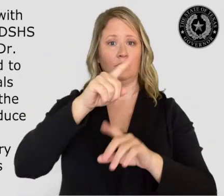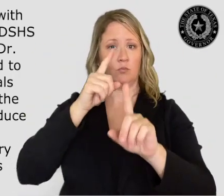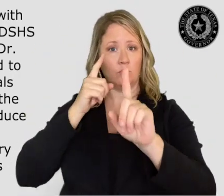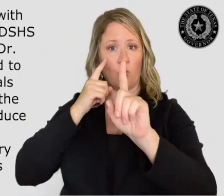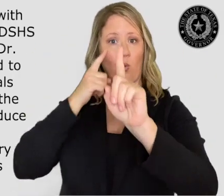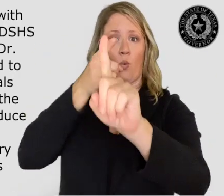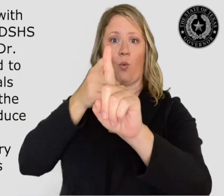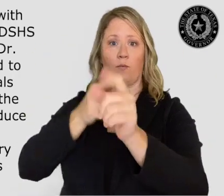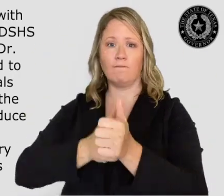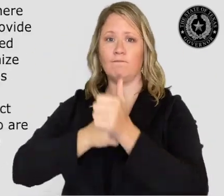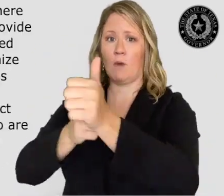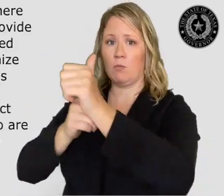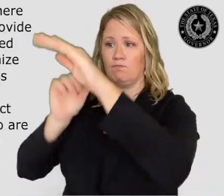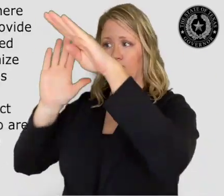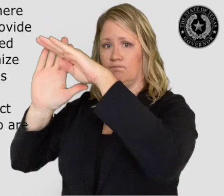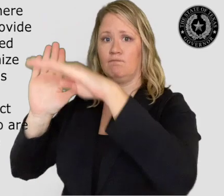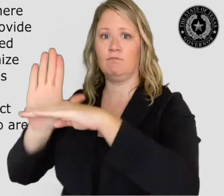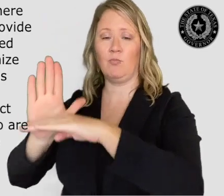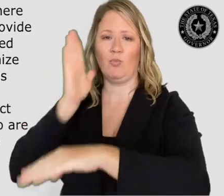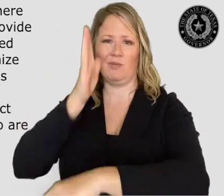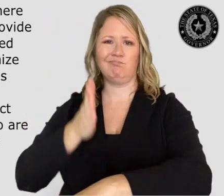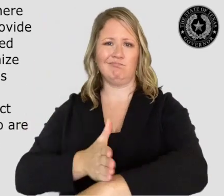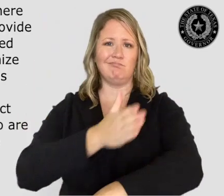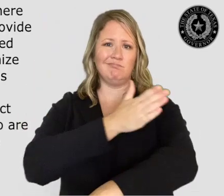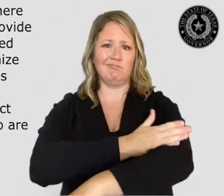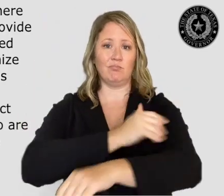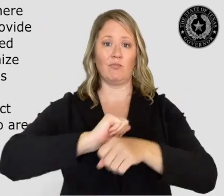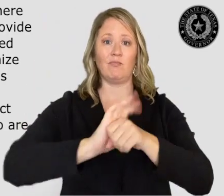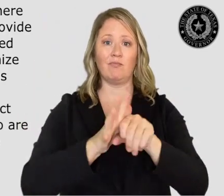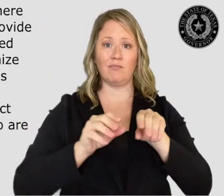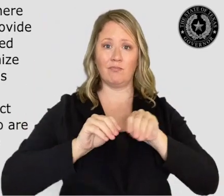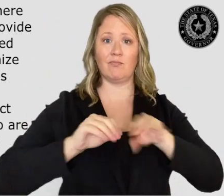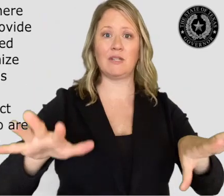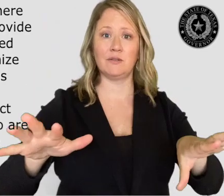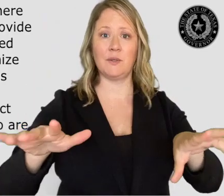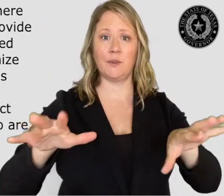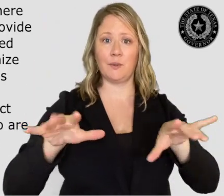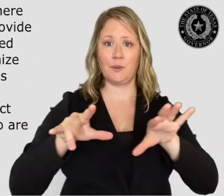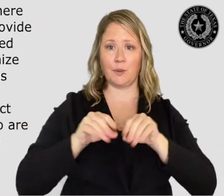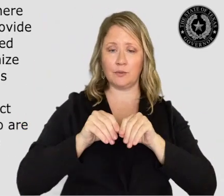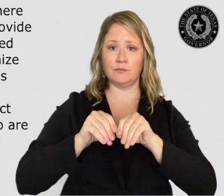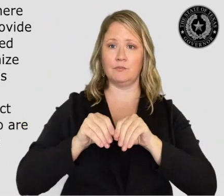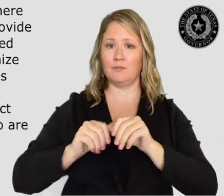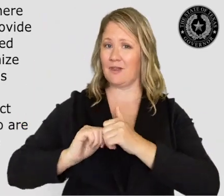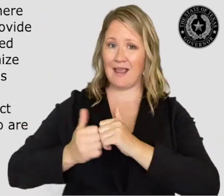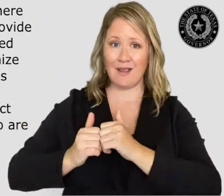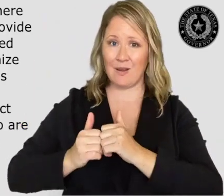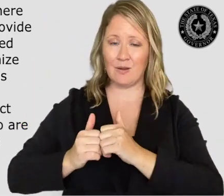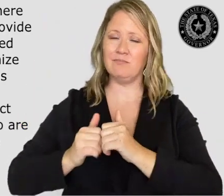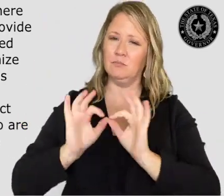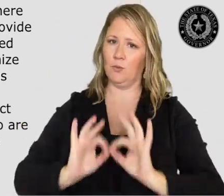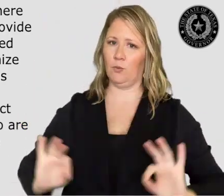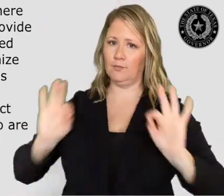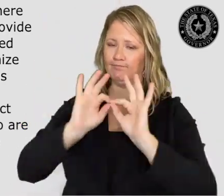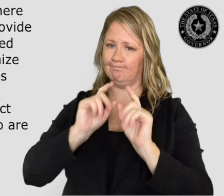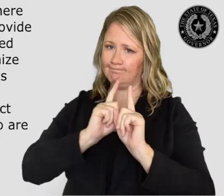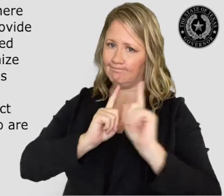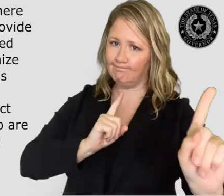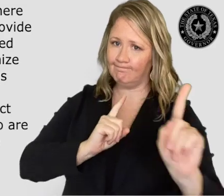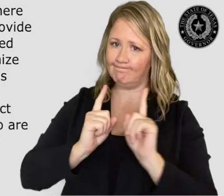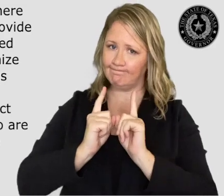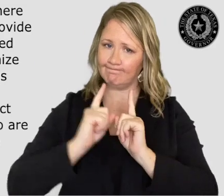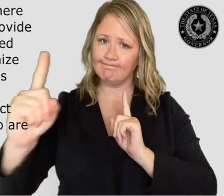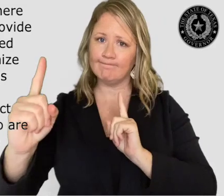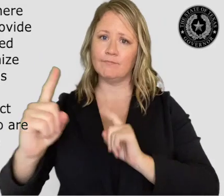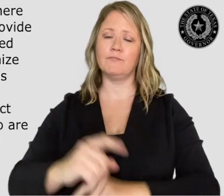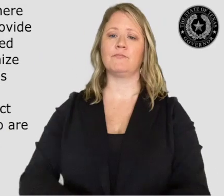COVID-19, every person in Texas shall, except where necessary to provide or obtain covered services, minimize social gatherings